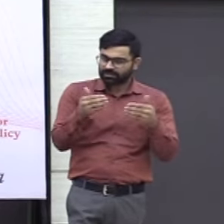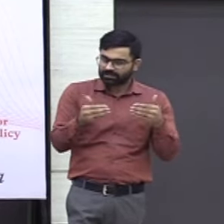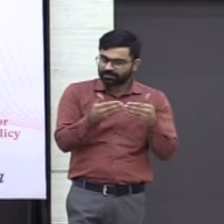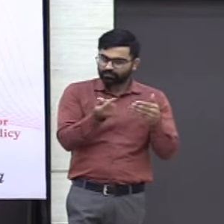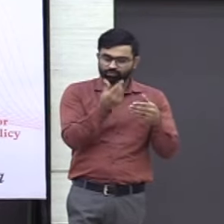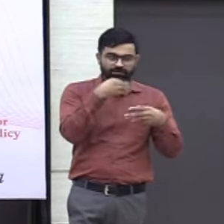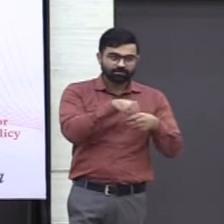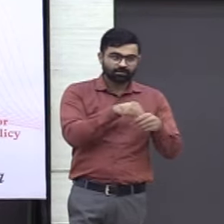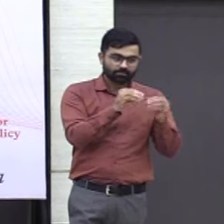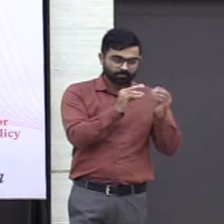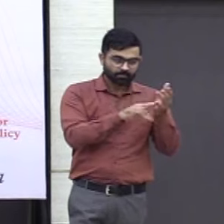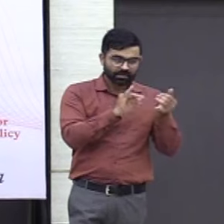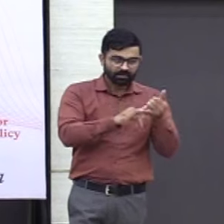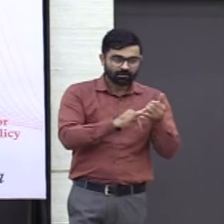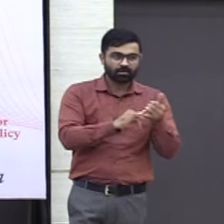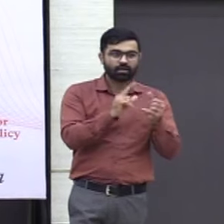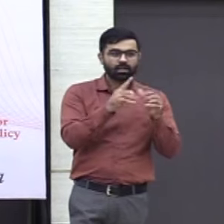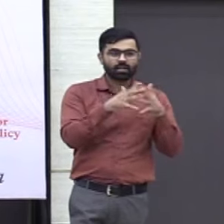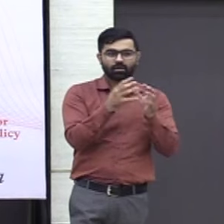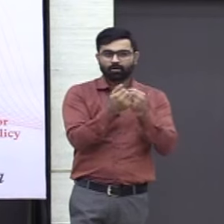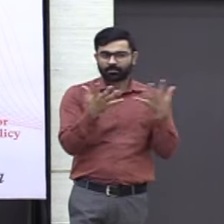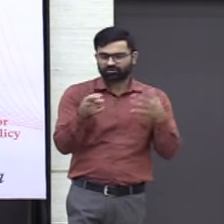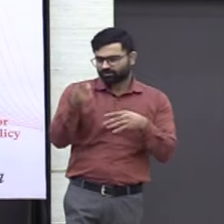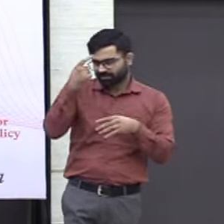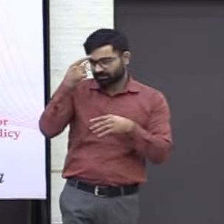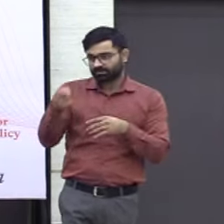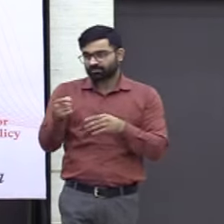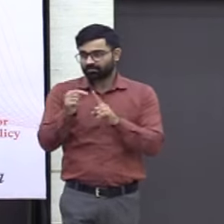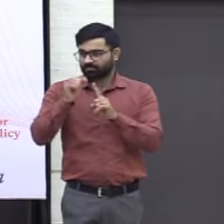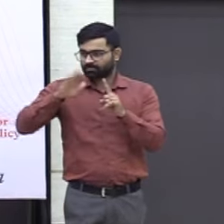gritties of the BNS and many laws, sir. So do you think that